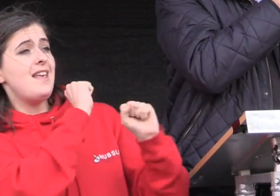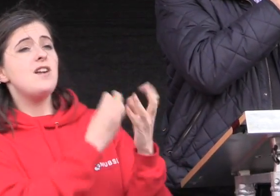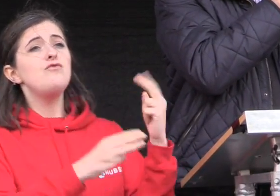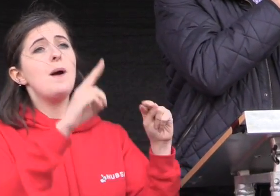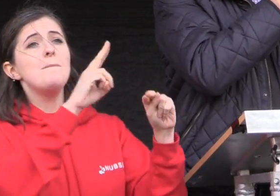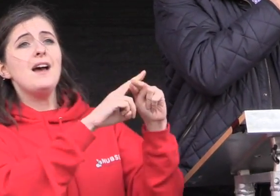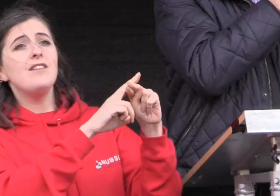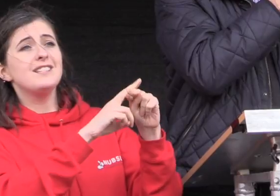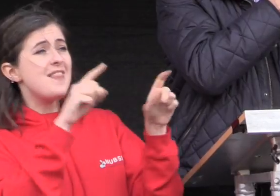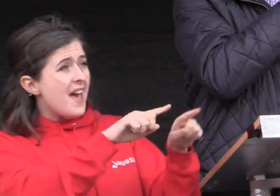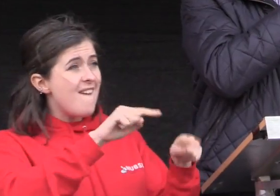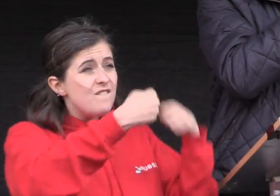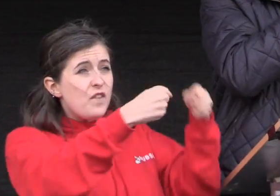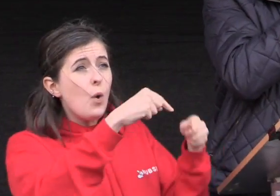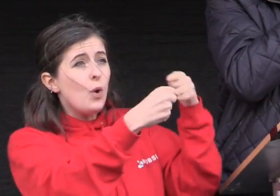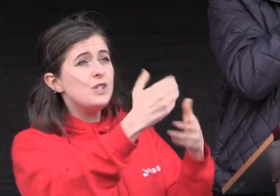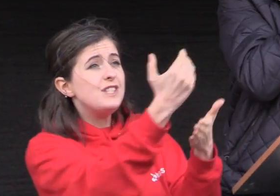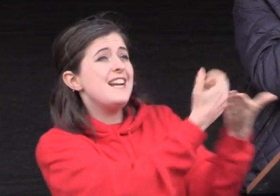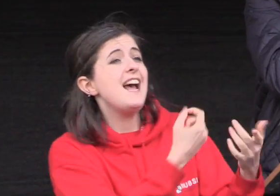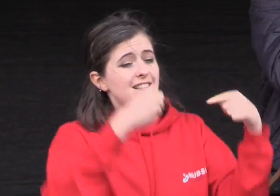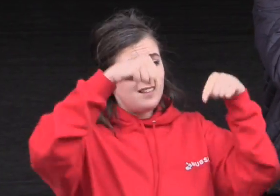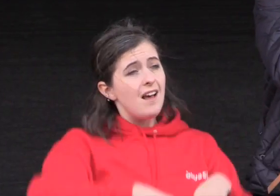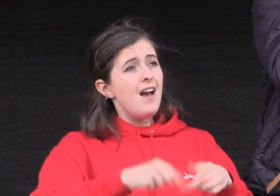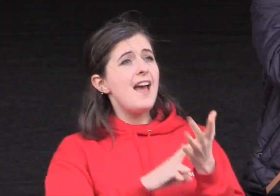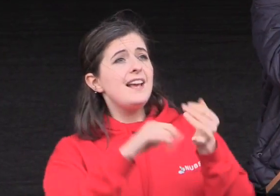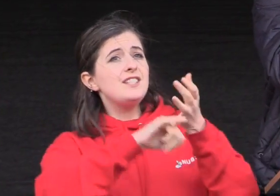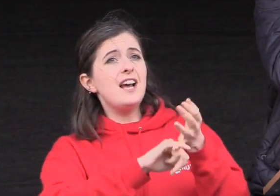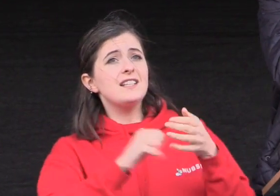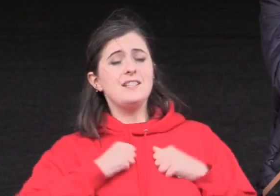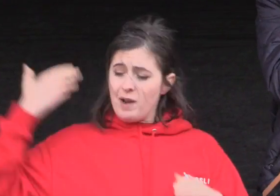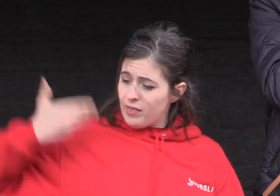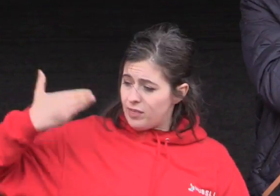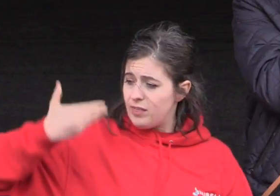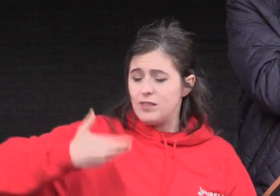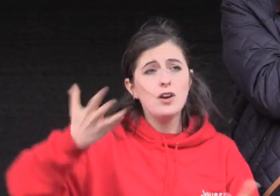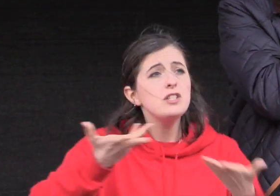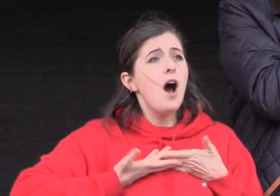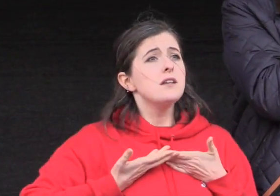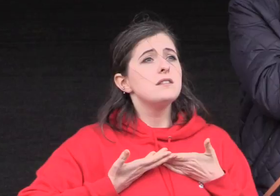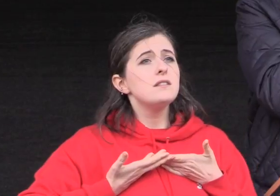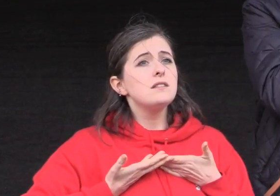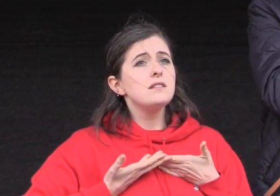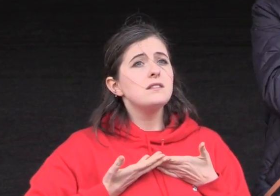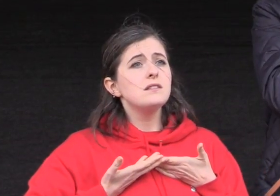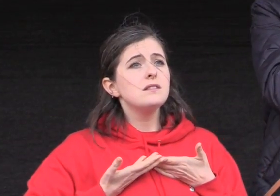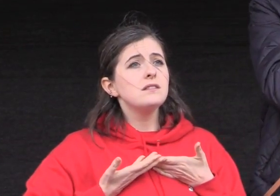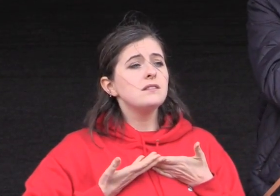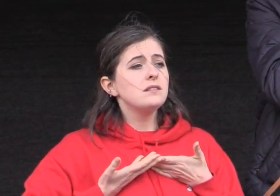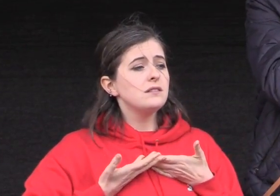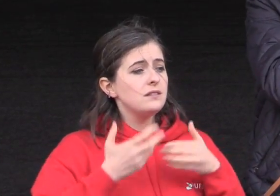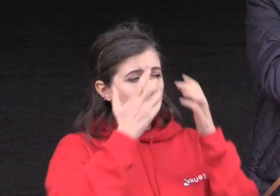us our National Health Service. It's our heritage. It's our heritage.